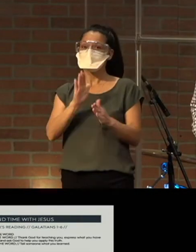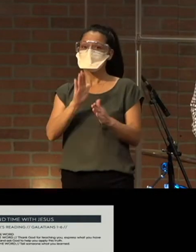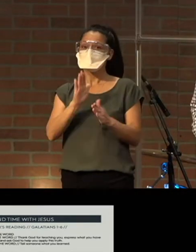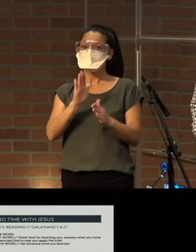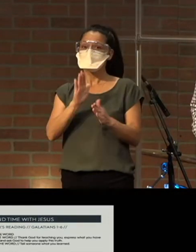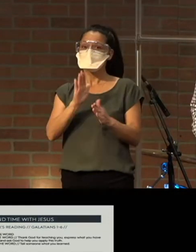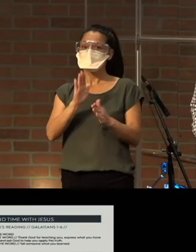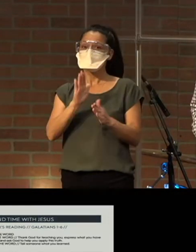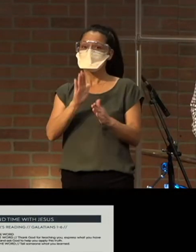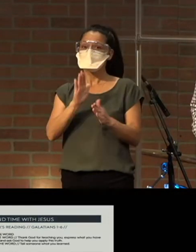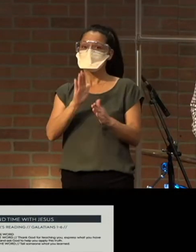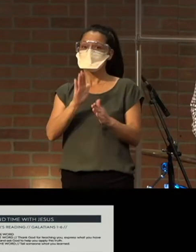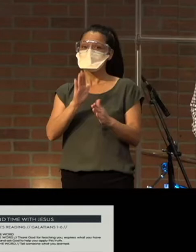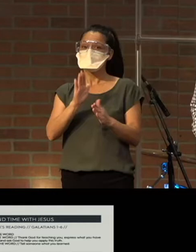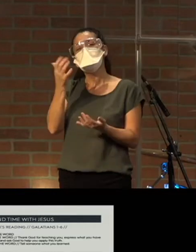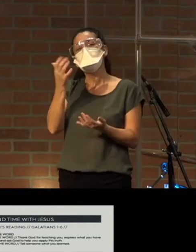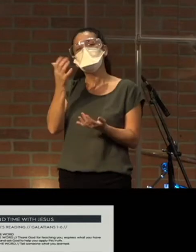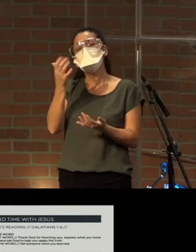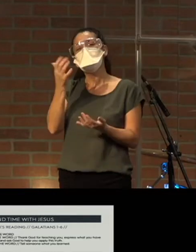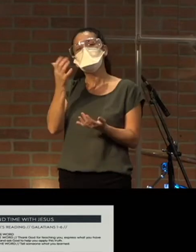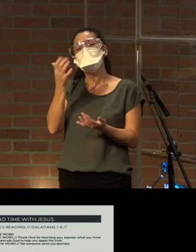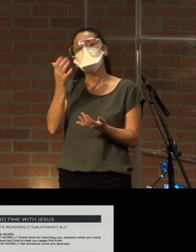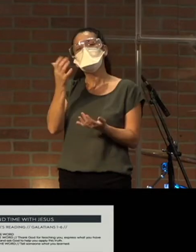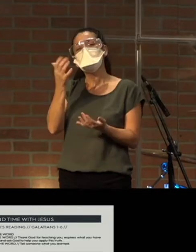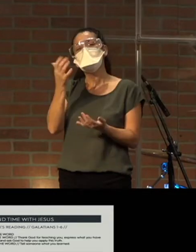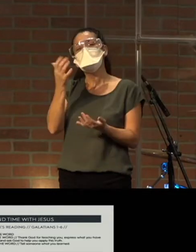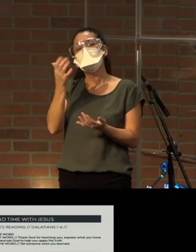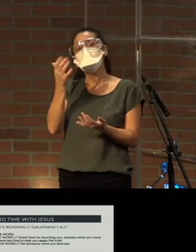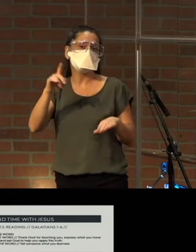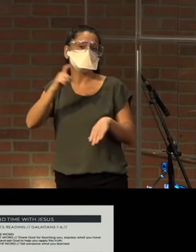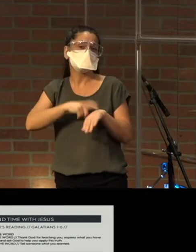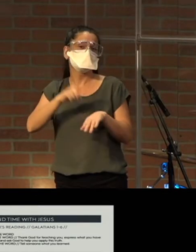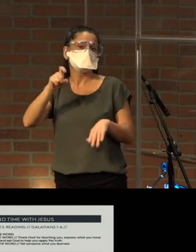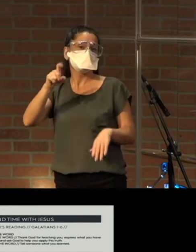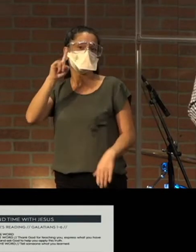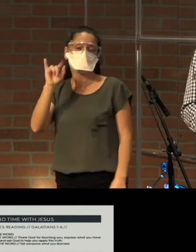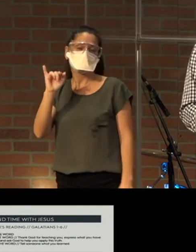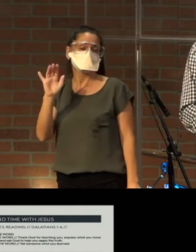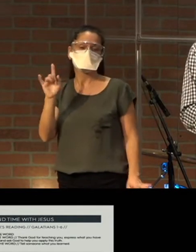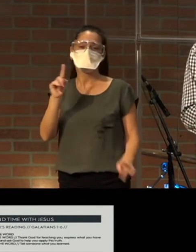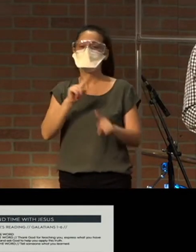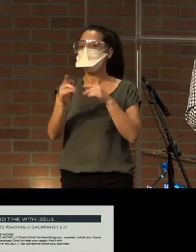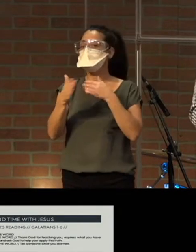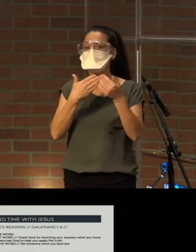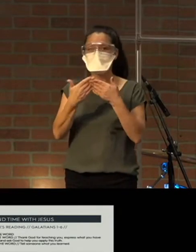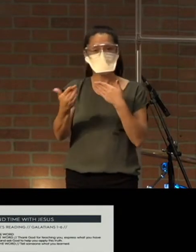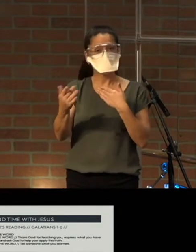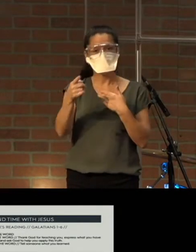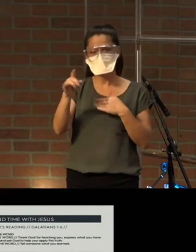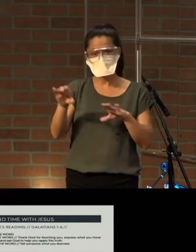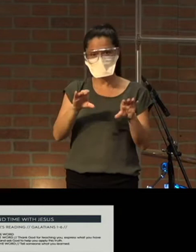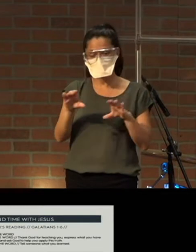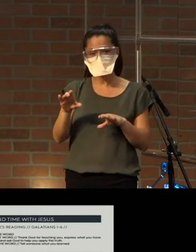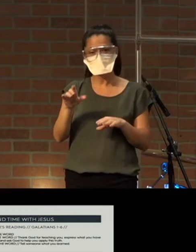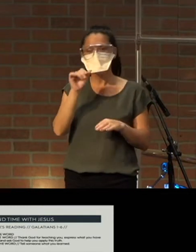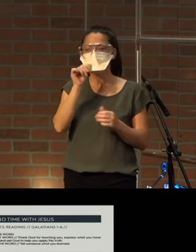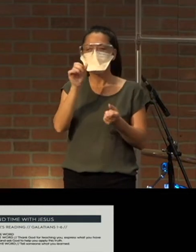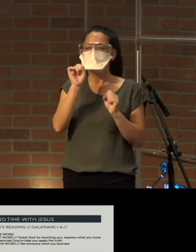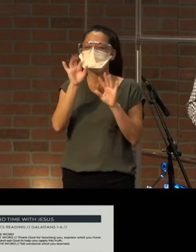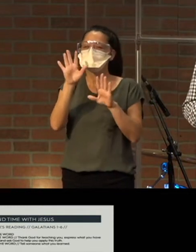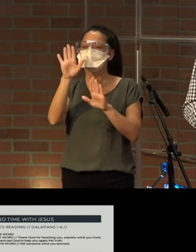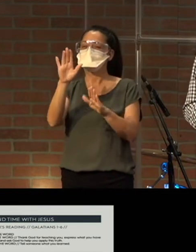it. He doesn't want what you think a quiet time should look like. Whatever you do, though, just don't put your notes on social